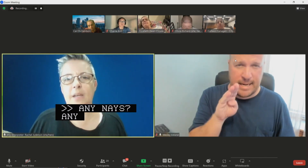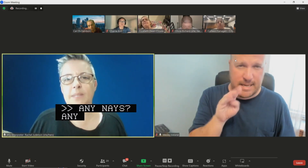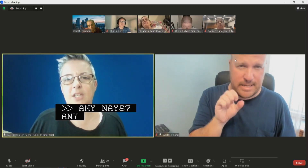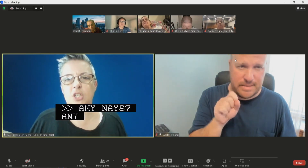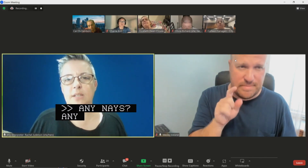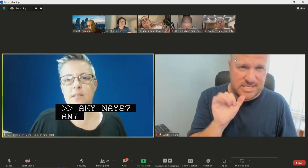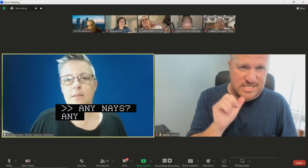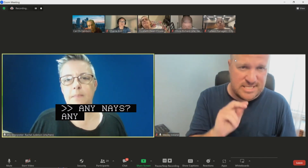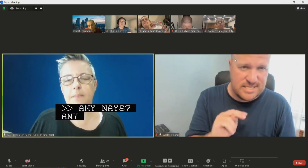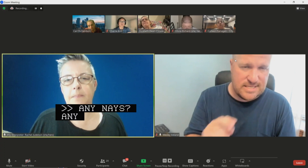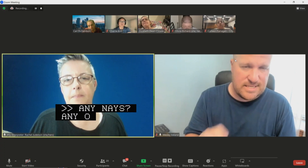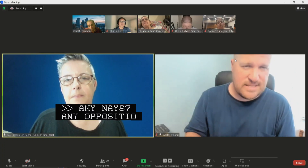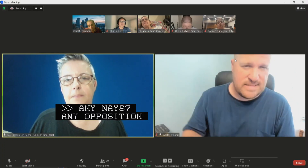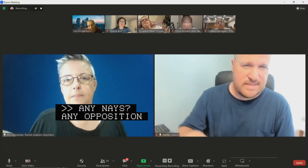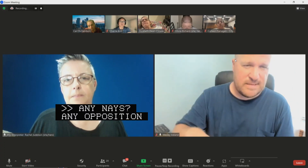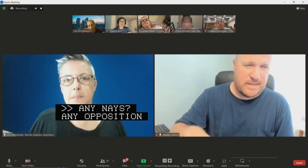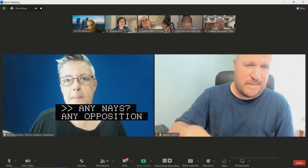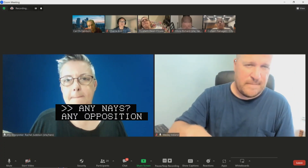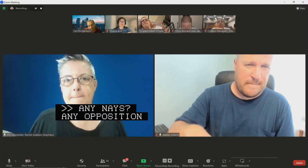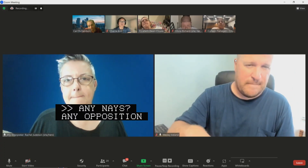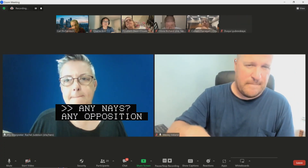And any abstentions?